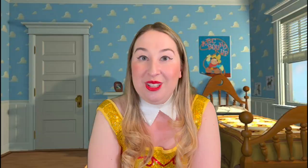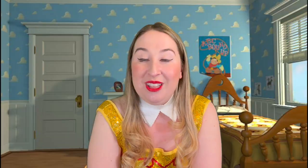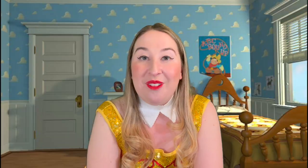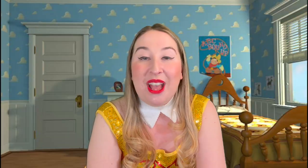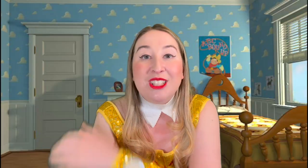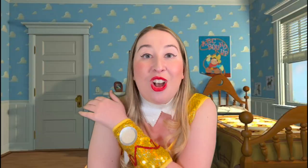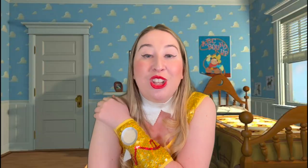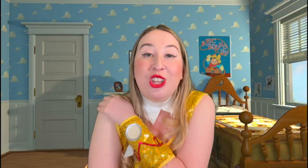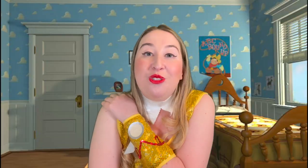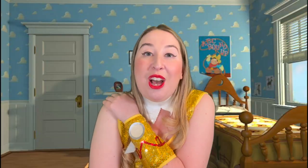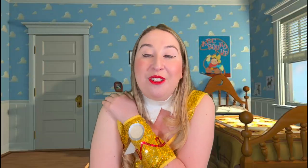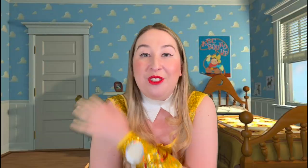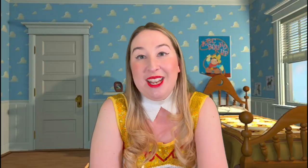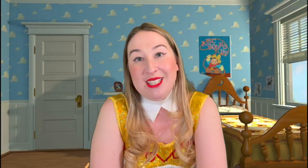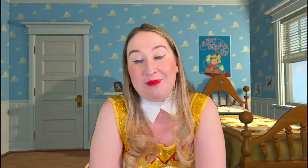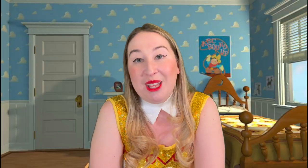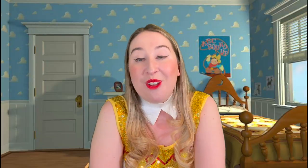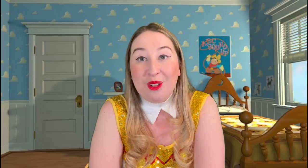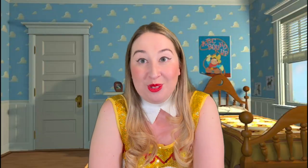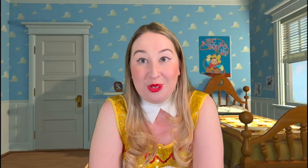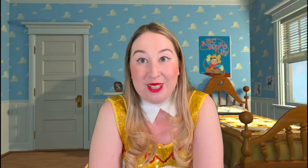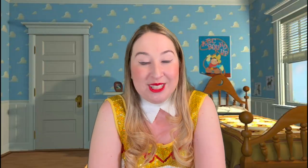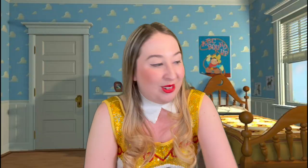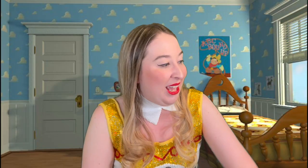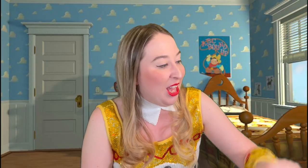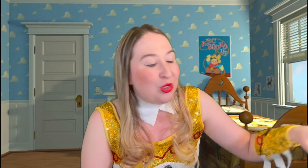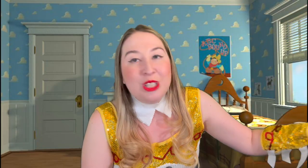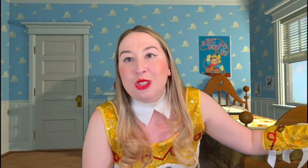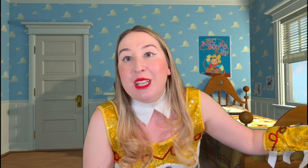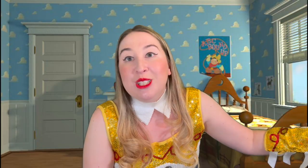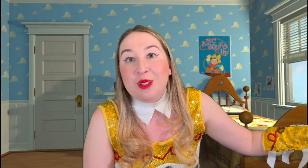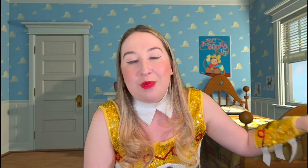love that song, You've Got a Friend in Me from Toy Story. Toy Story is one of my